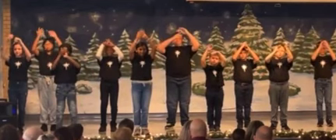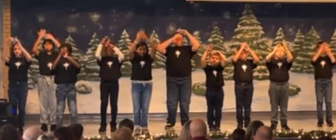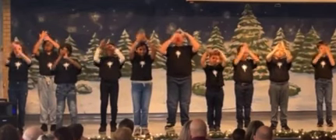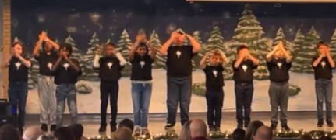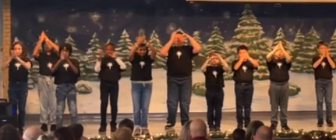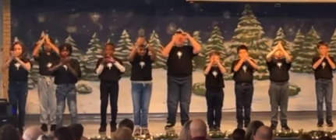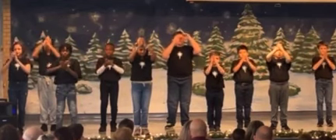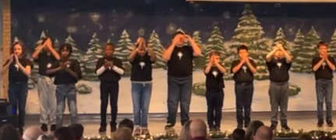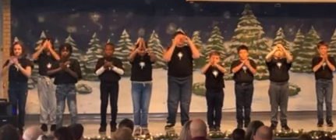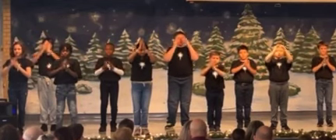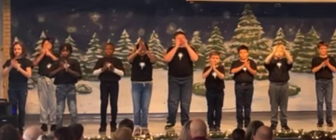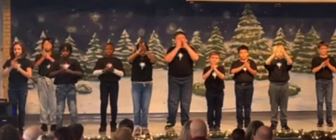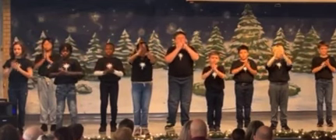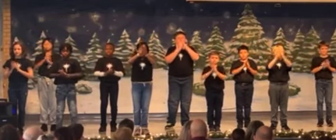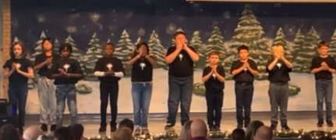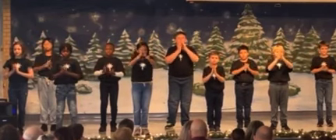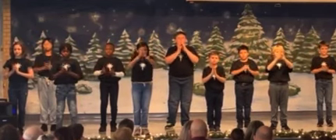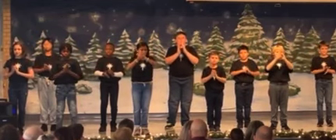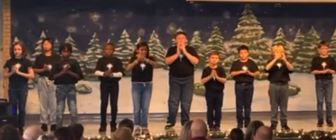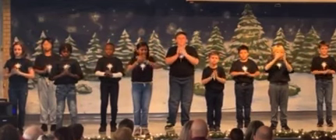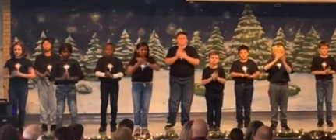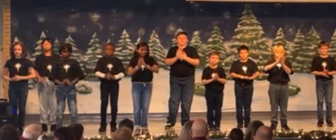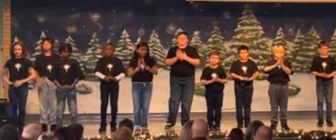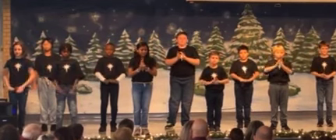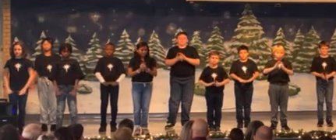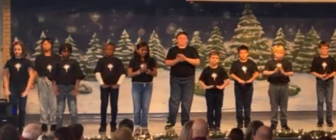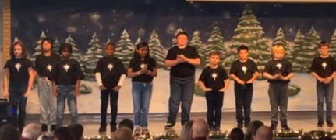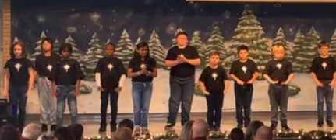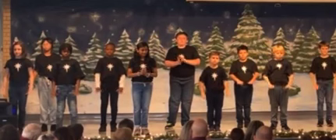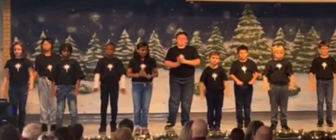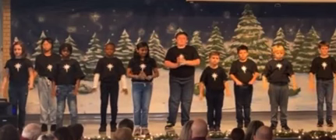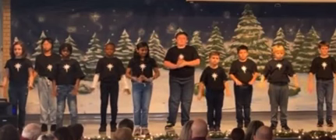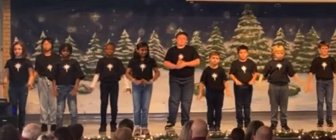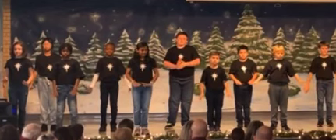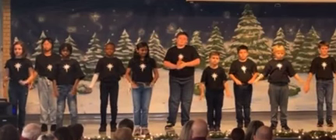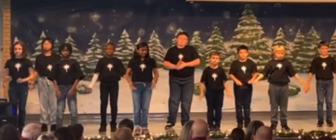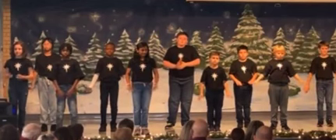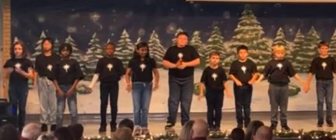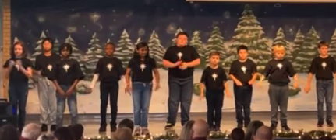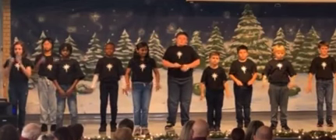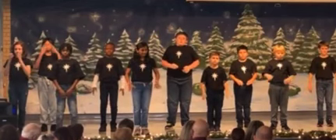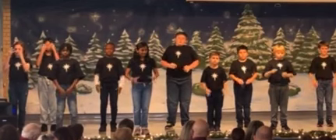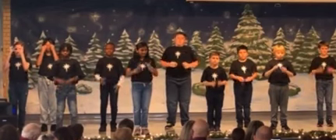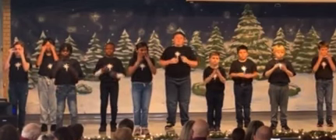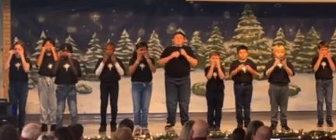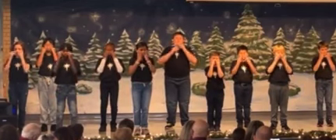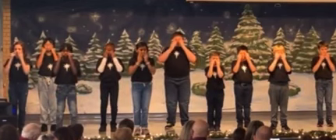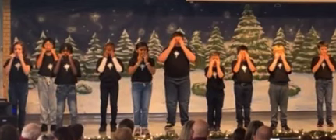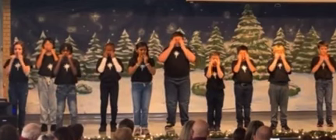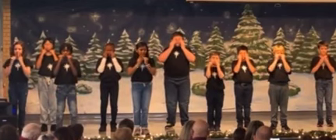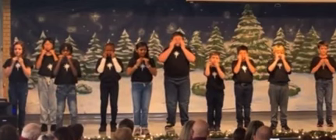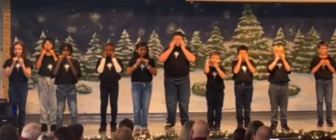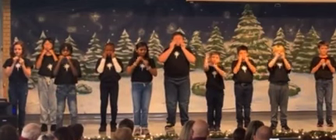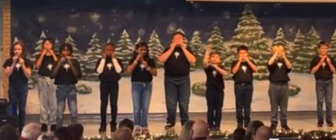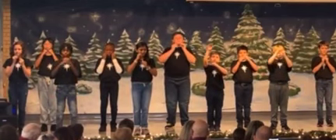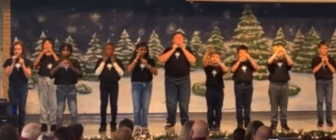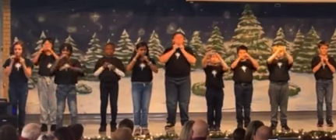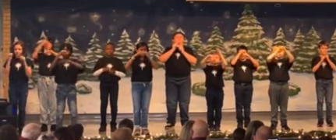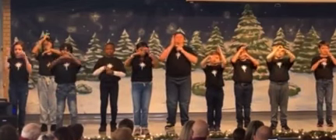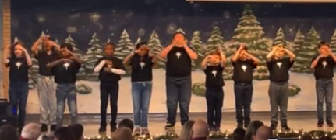peace, sleep in